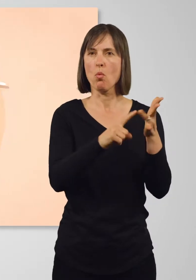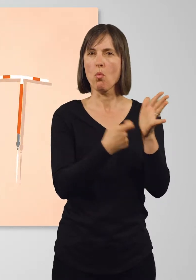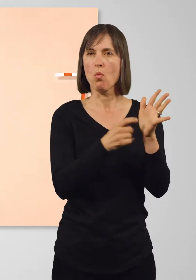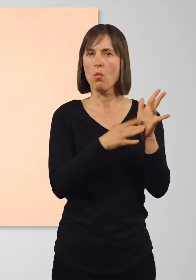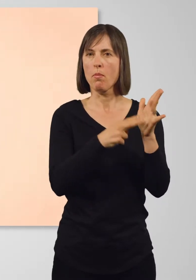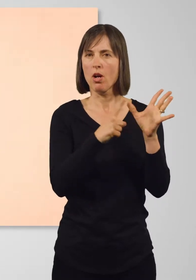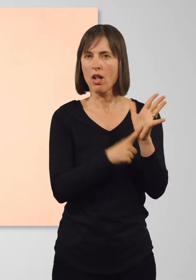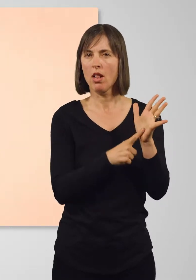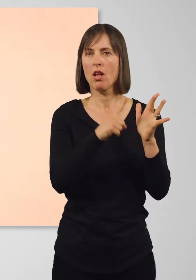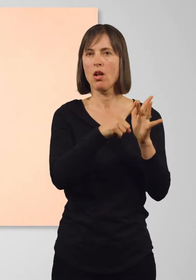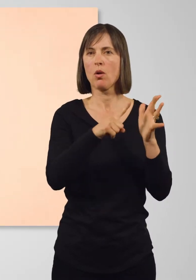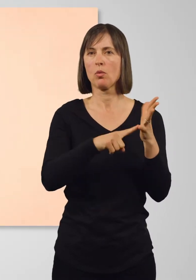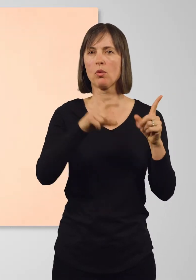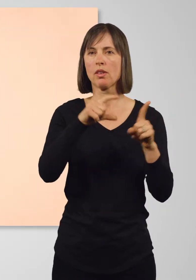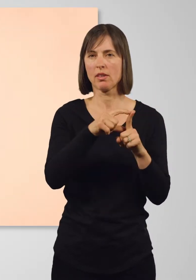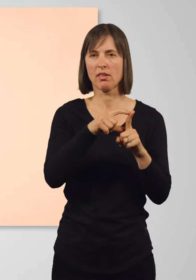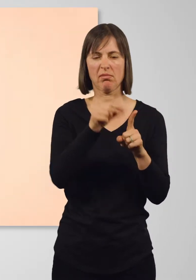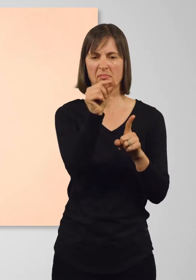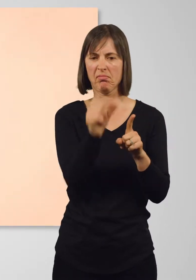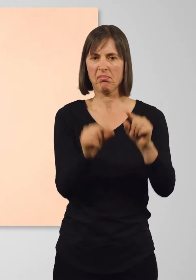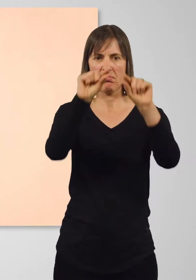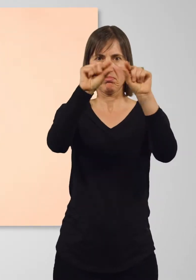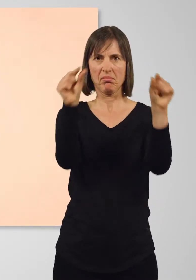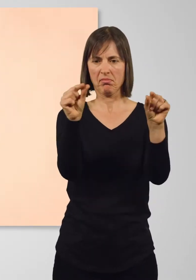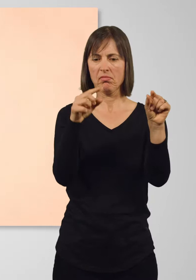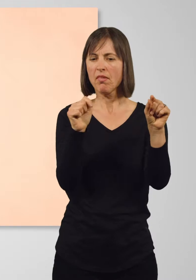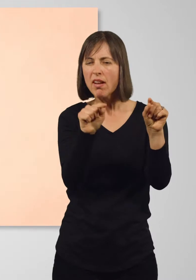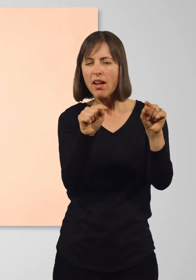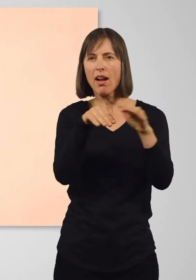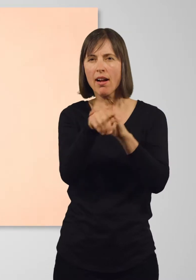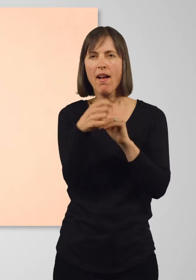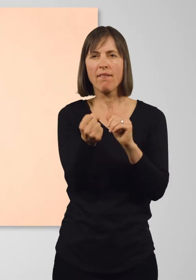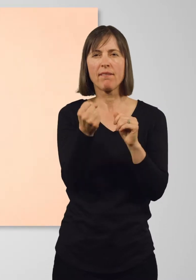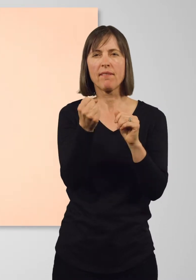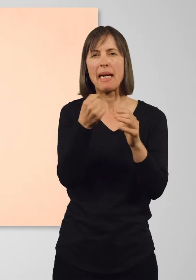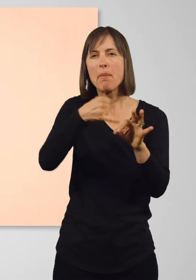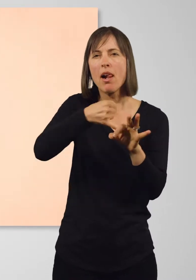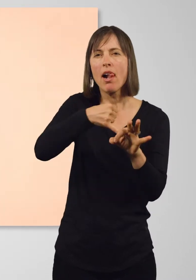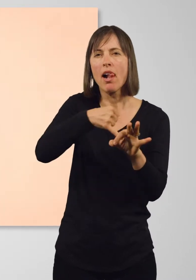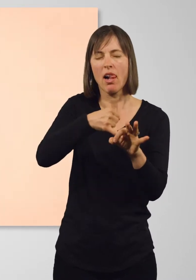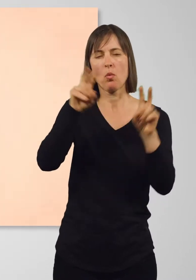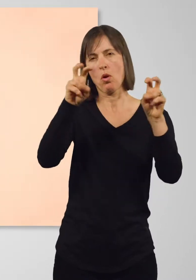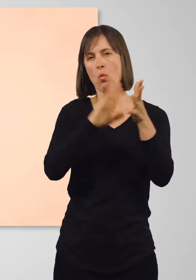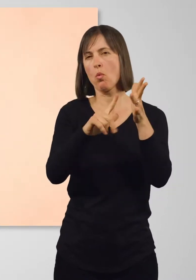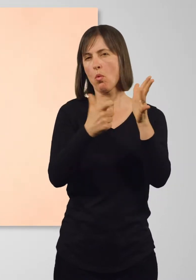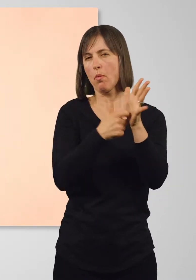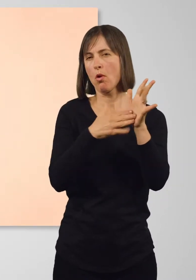The hormonal IUD contains a safe chemical called a hormone